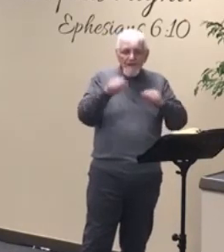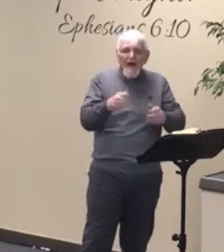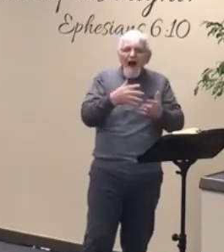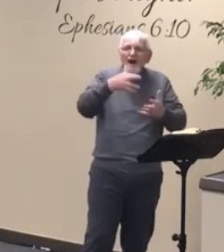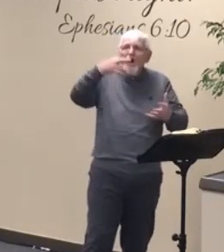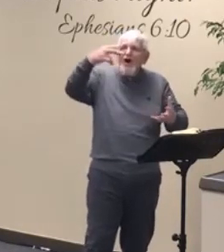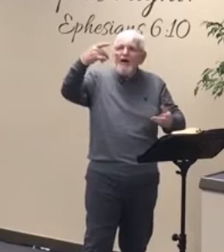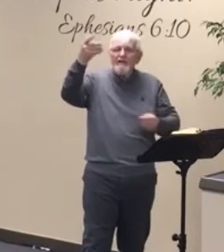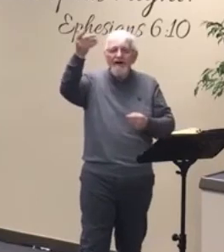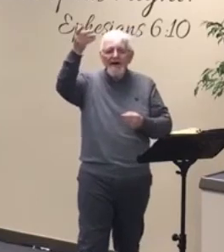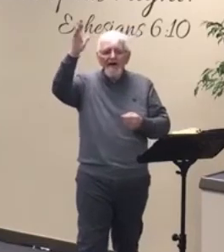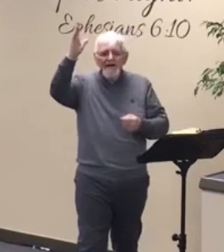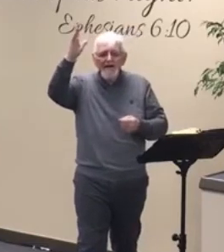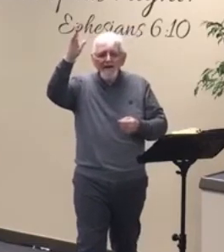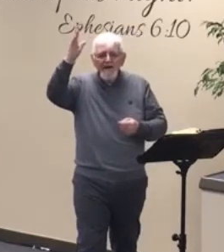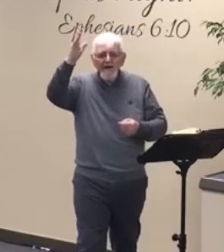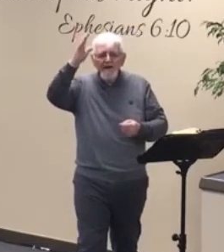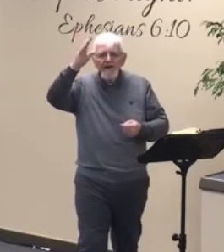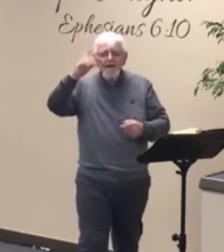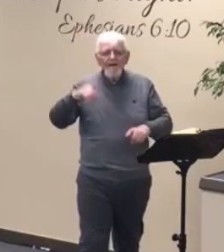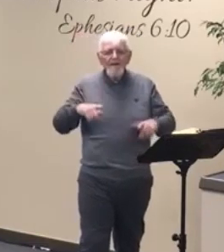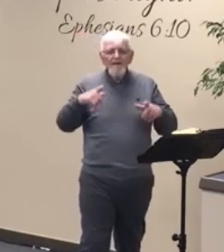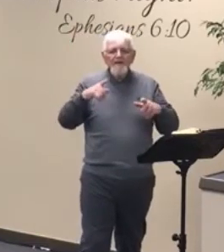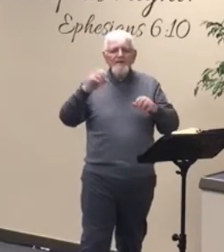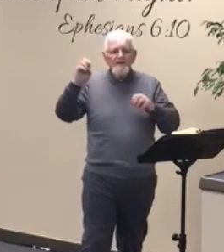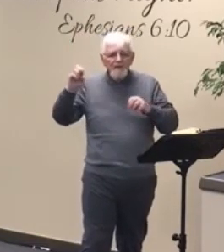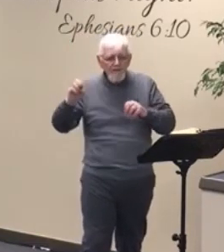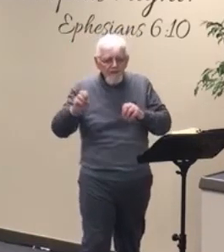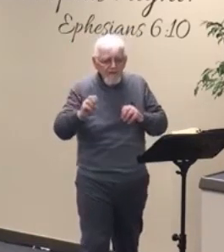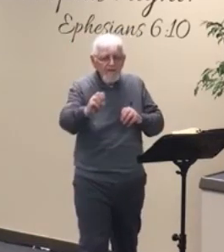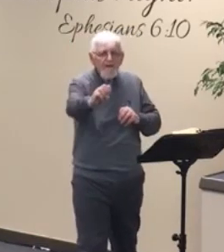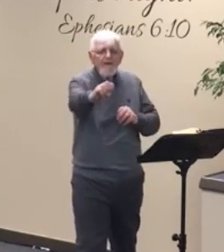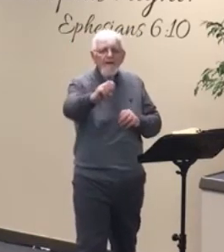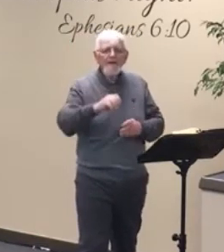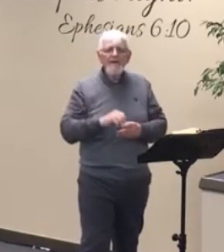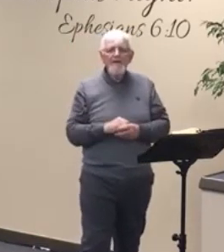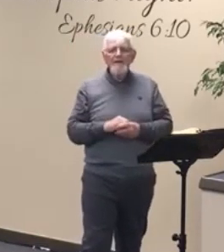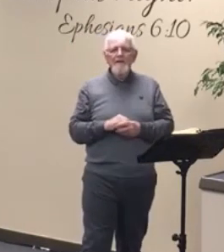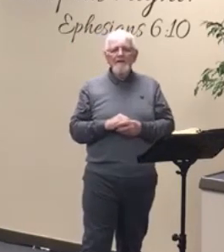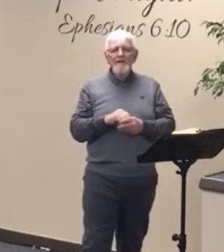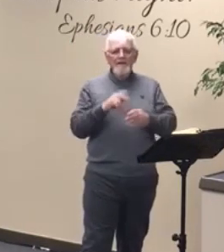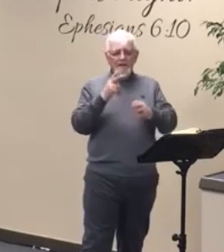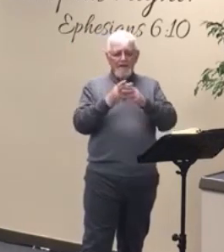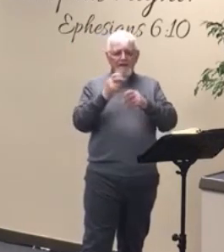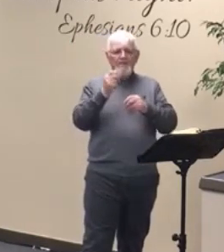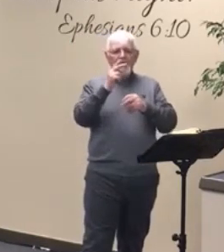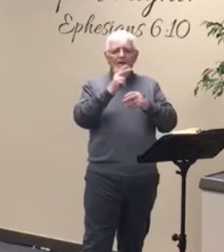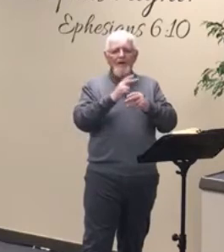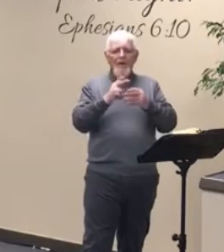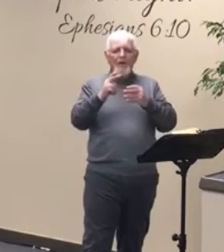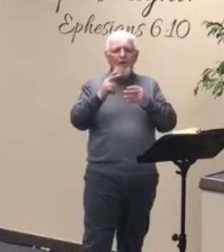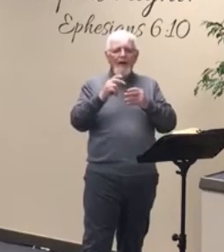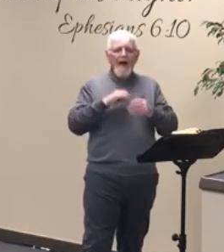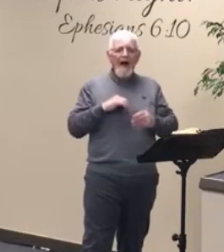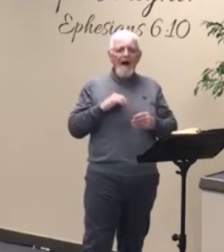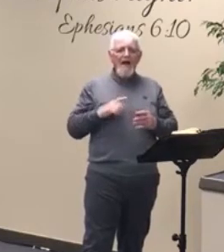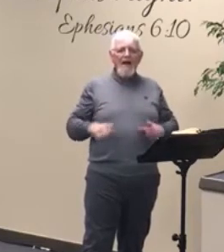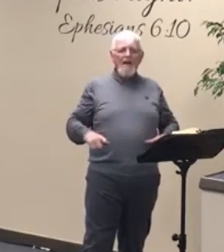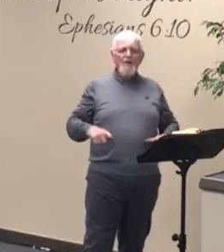high and lofty one that inhabiteth eternity, only mention of eternity in the Bible, whose name is holy.